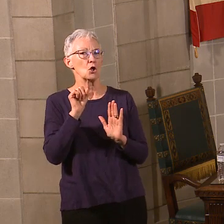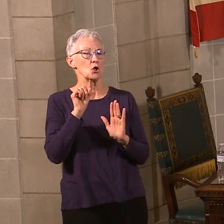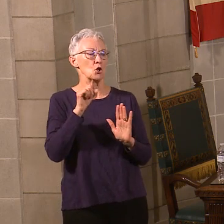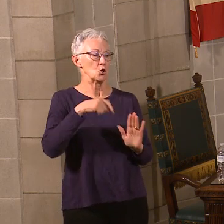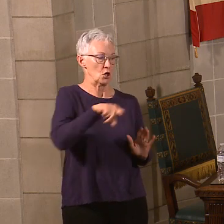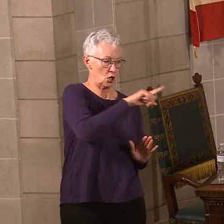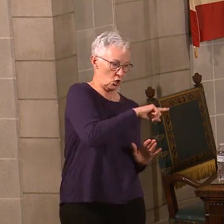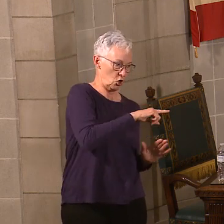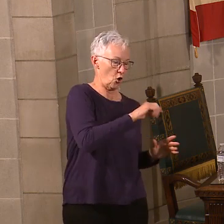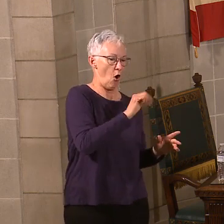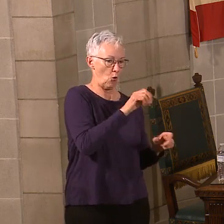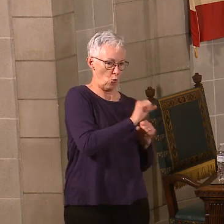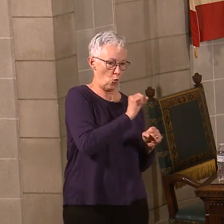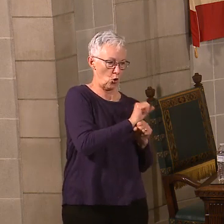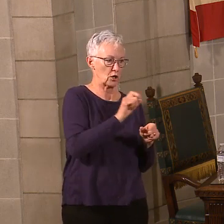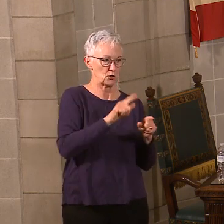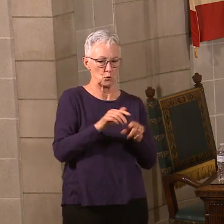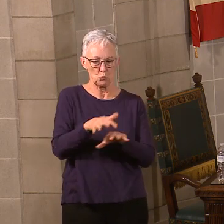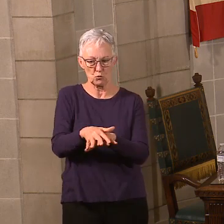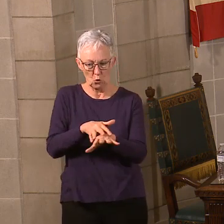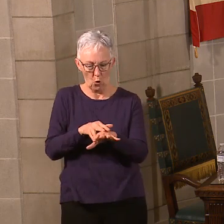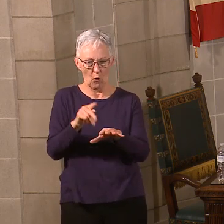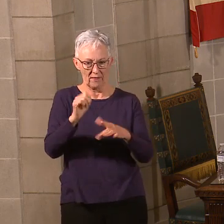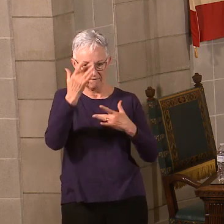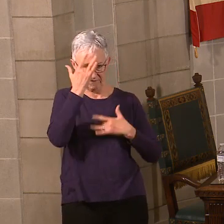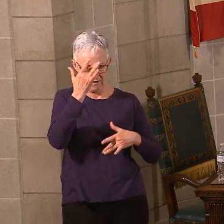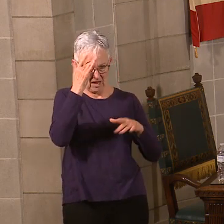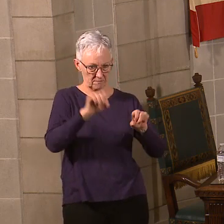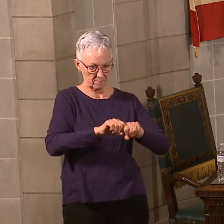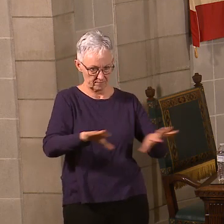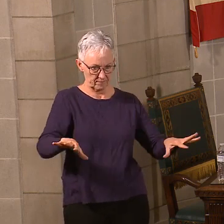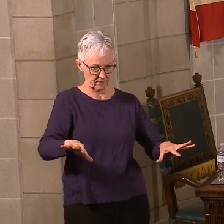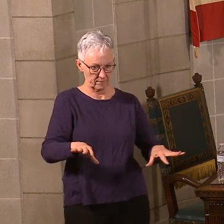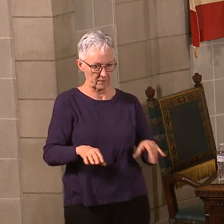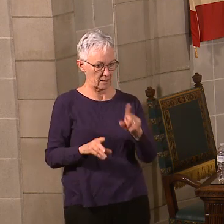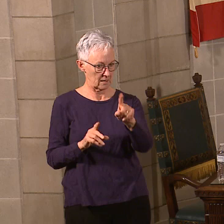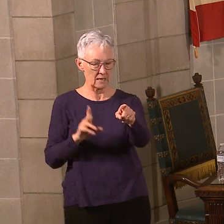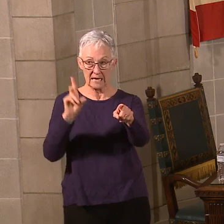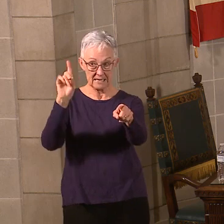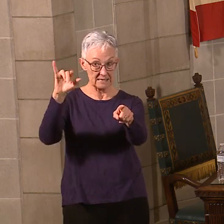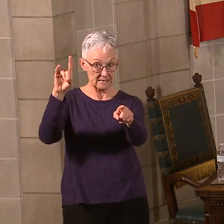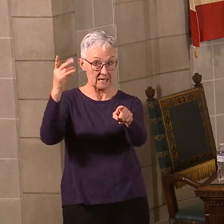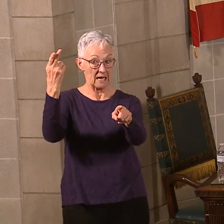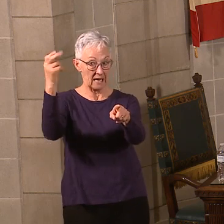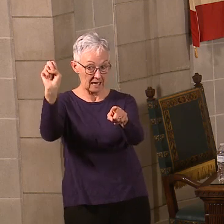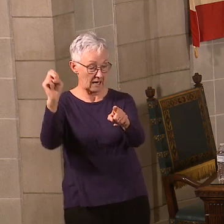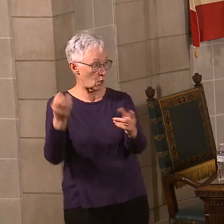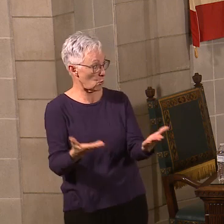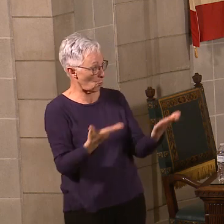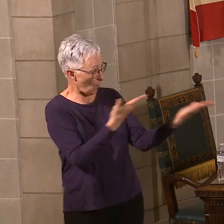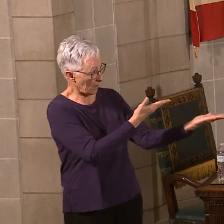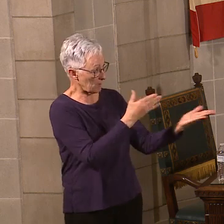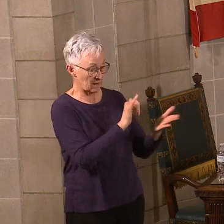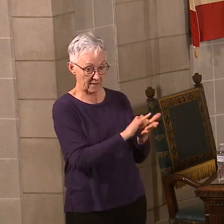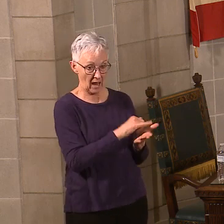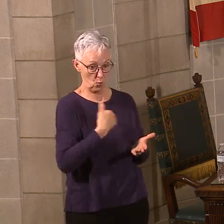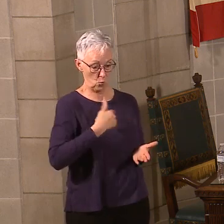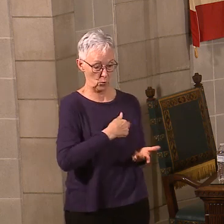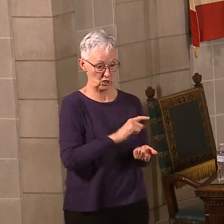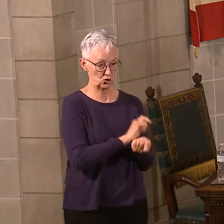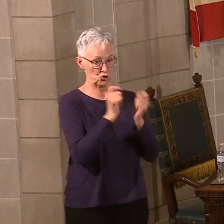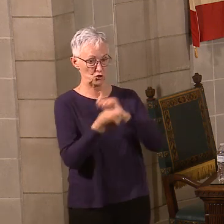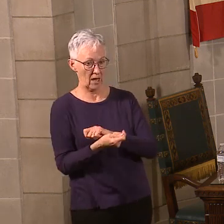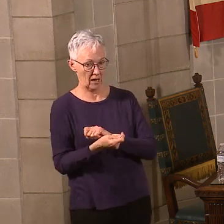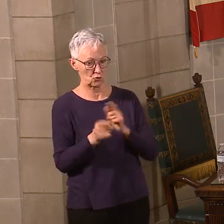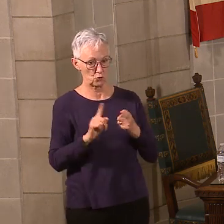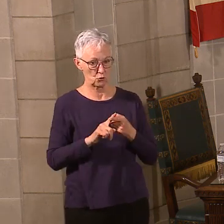that he would recommend that you have a shelter-in-place order? Dr. Fauci did not recommend that we go to shelter in place or